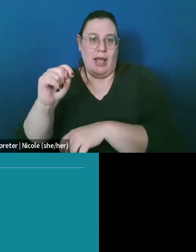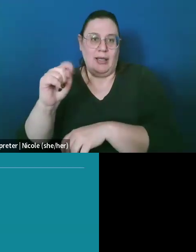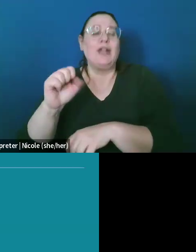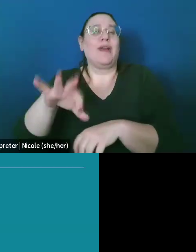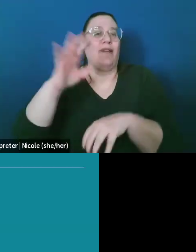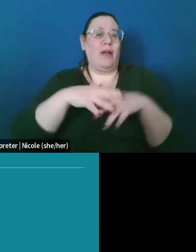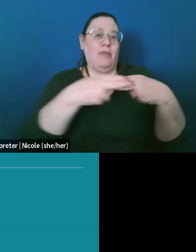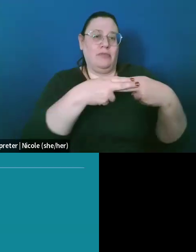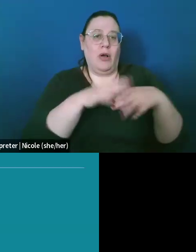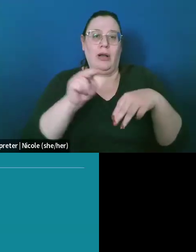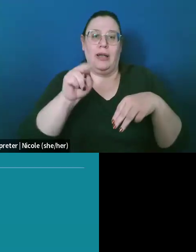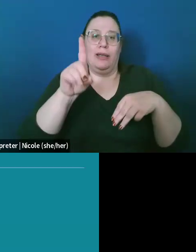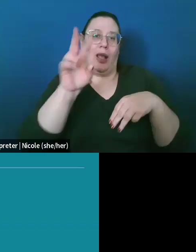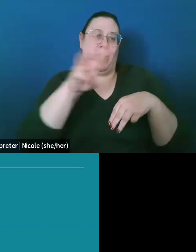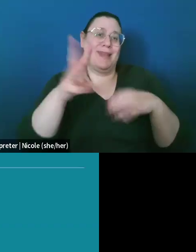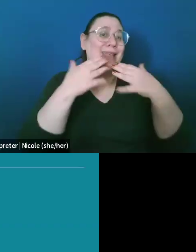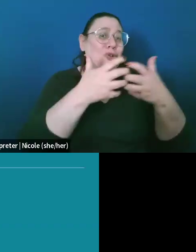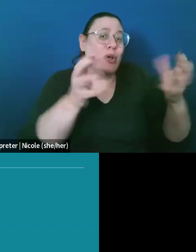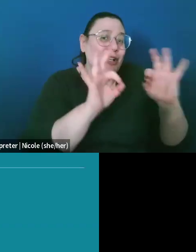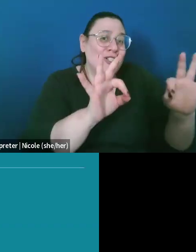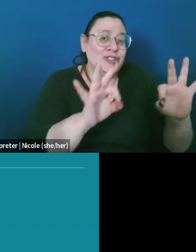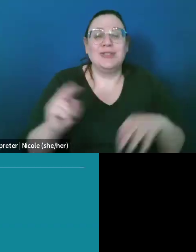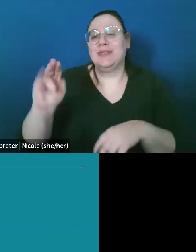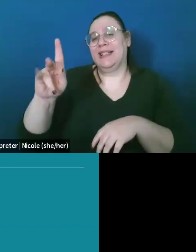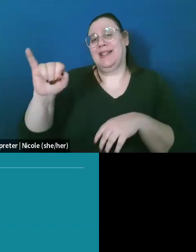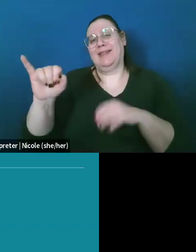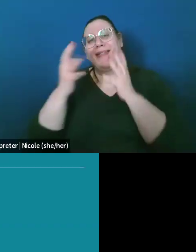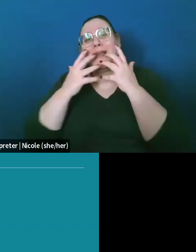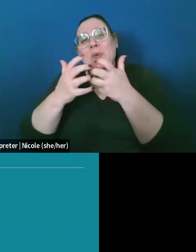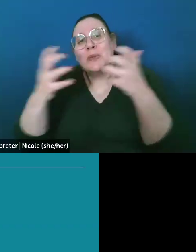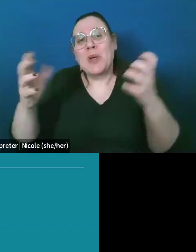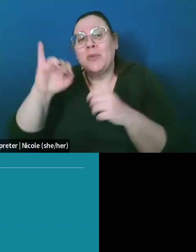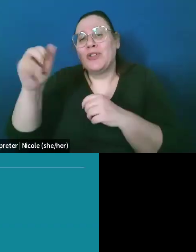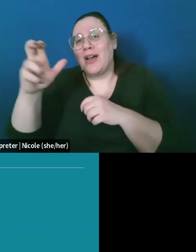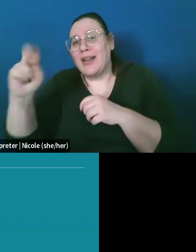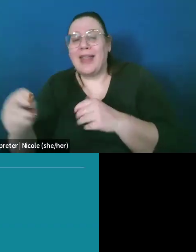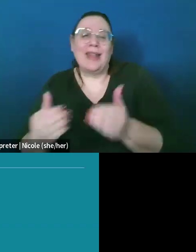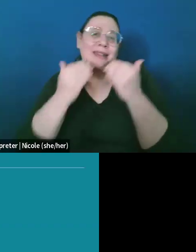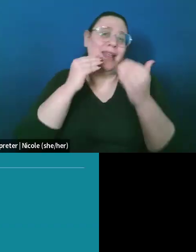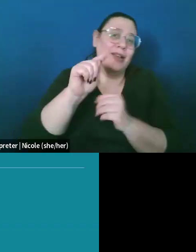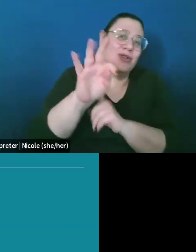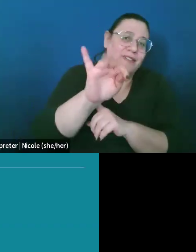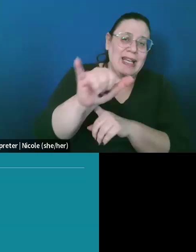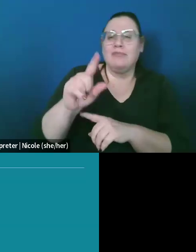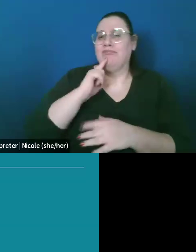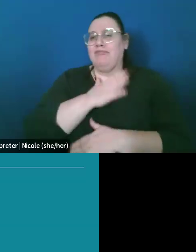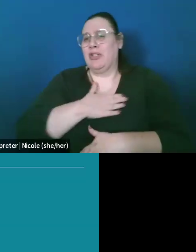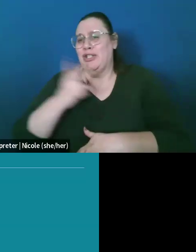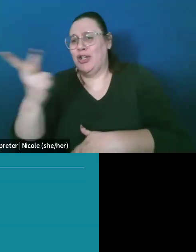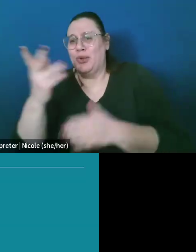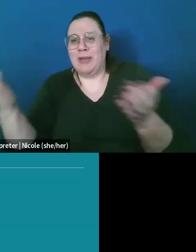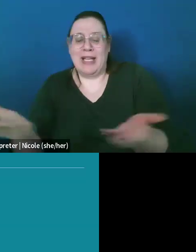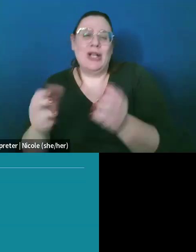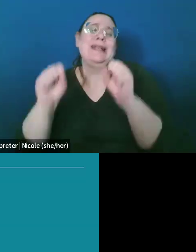on the NDI site. Thank you so much. Thank you so much, Jonathan and Tiffany. Really appreciate you being here. And